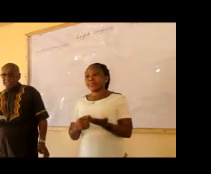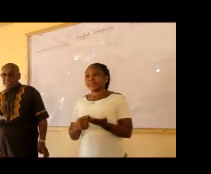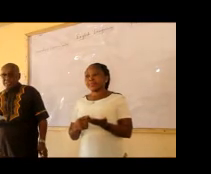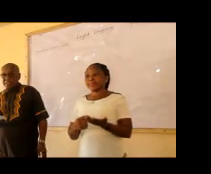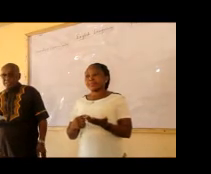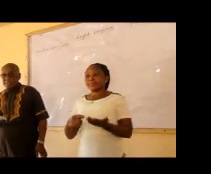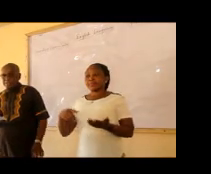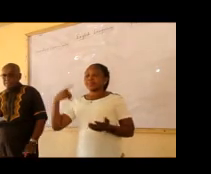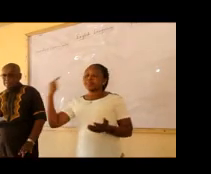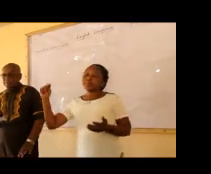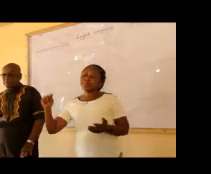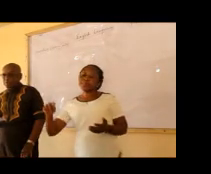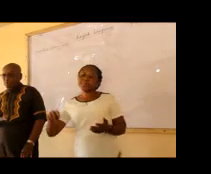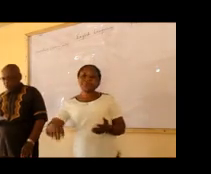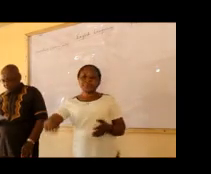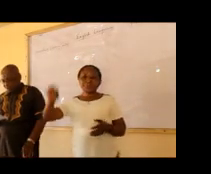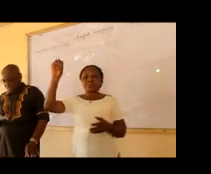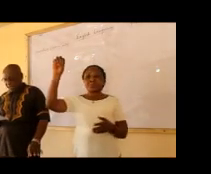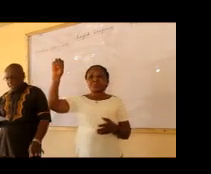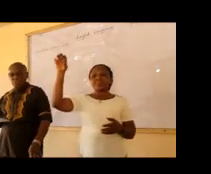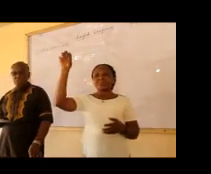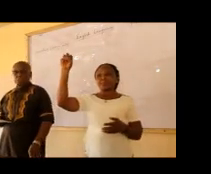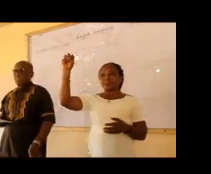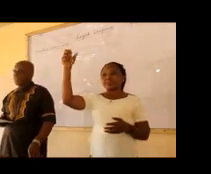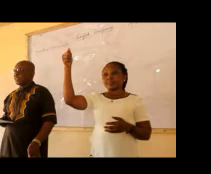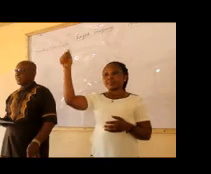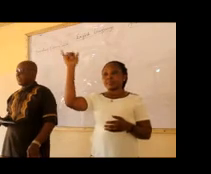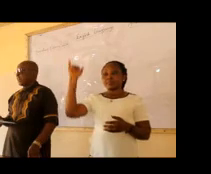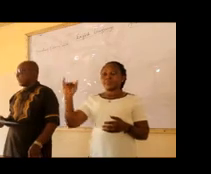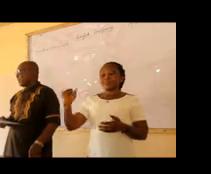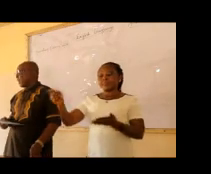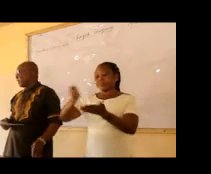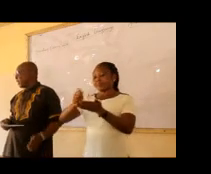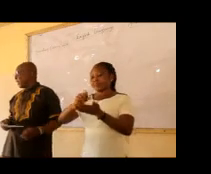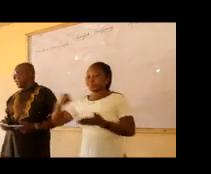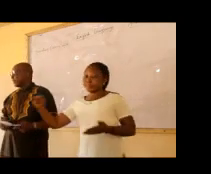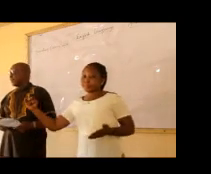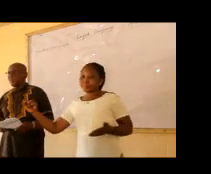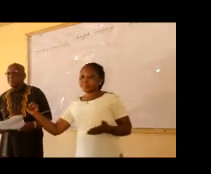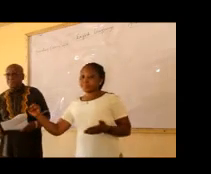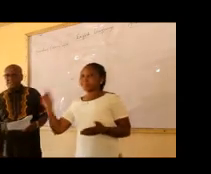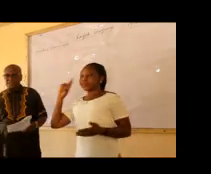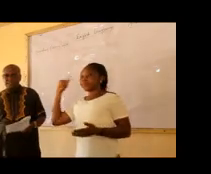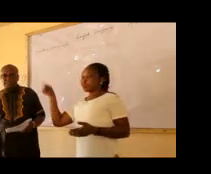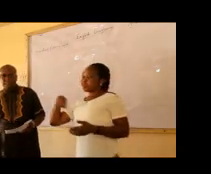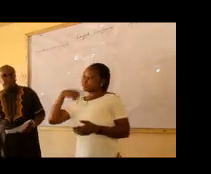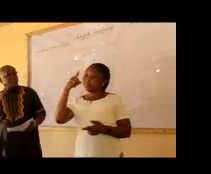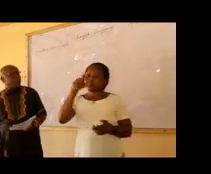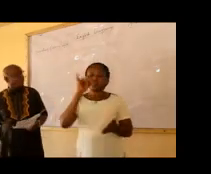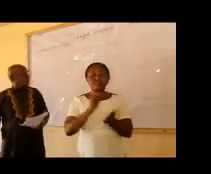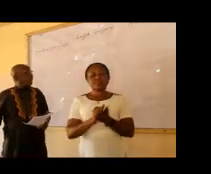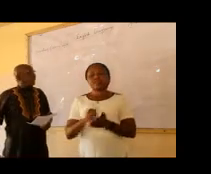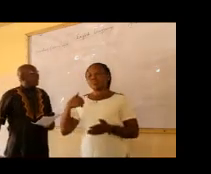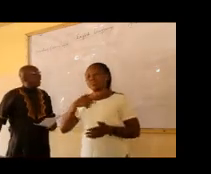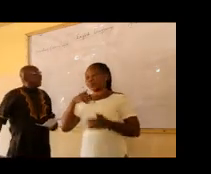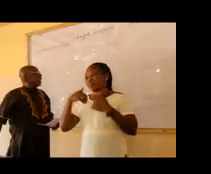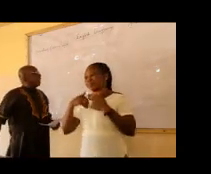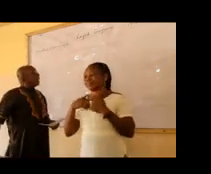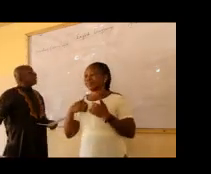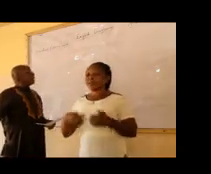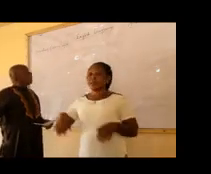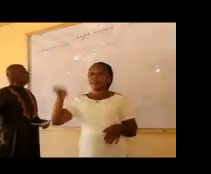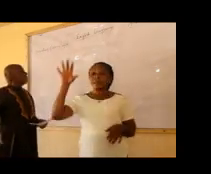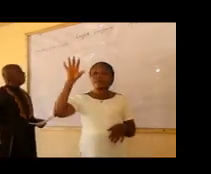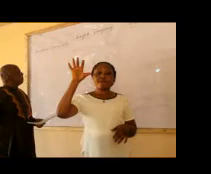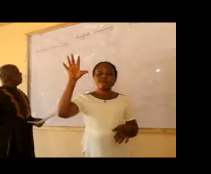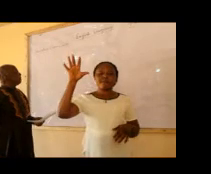the essay writing, and I told you that there are 5 main types of essays,